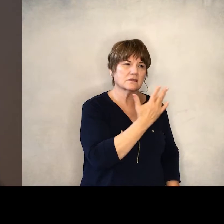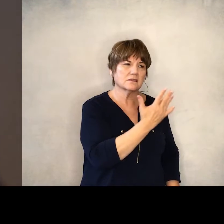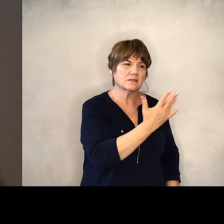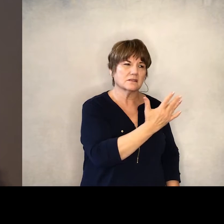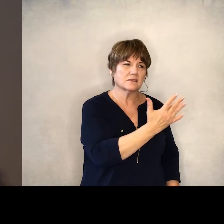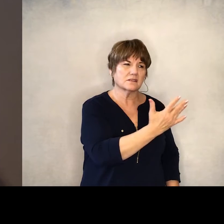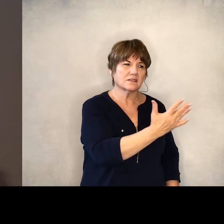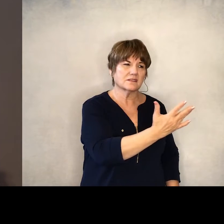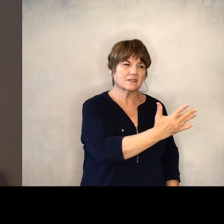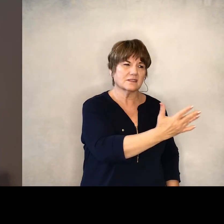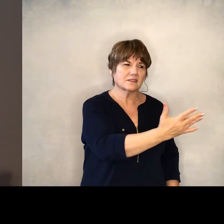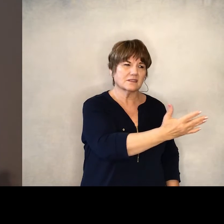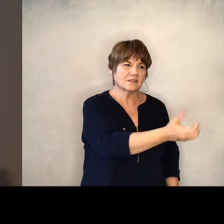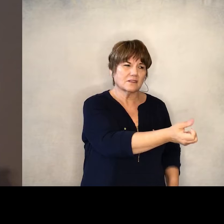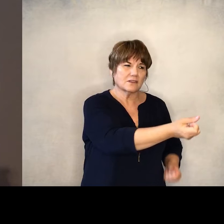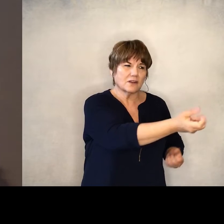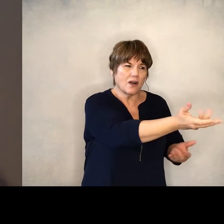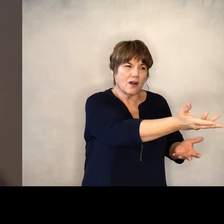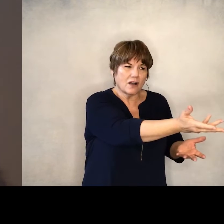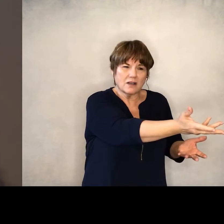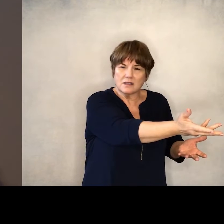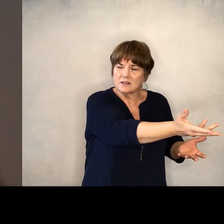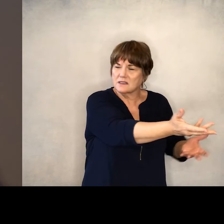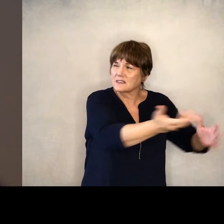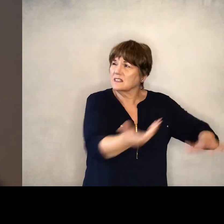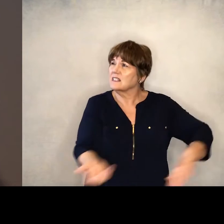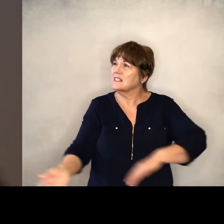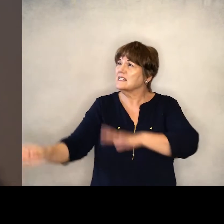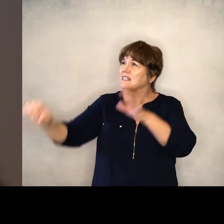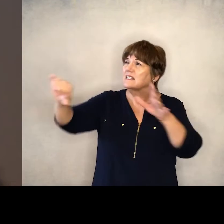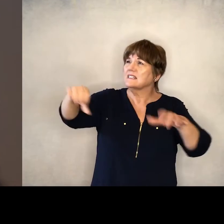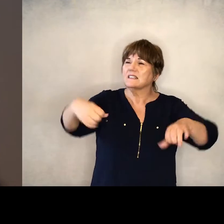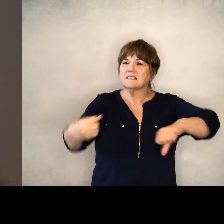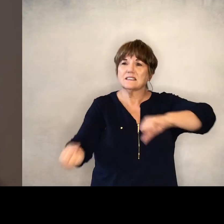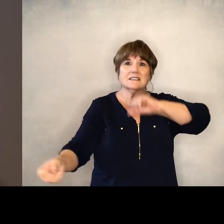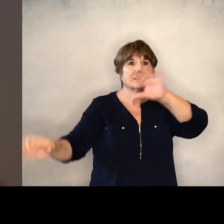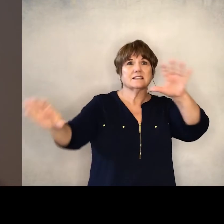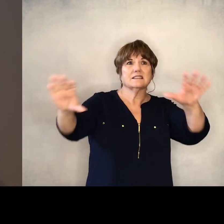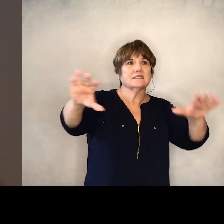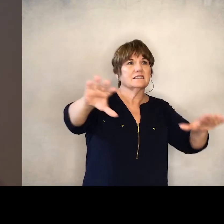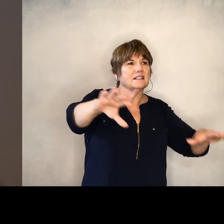and seas that are shaken and